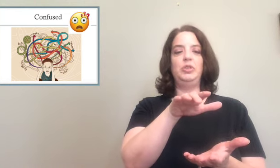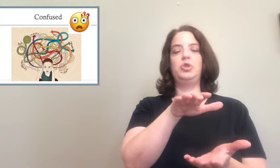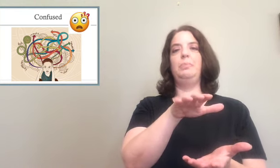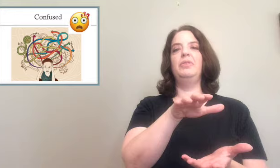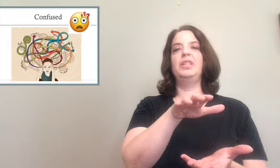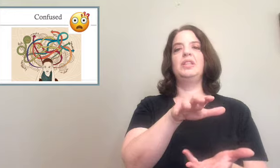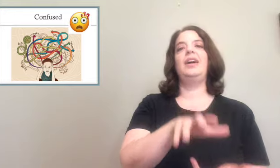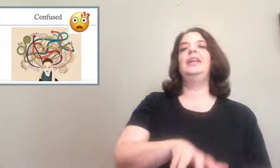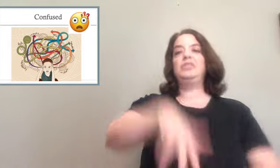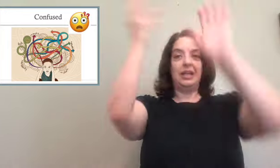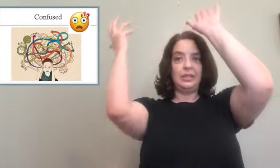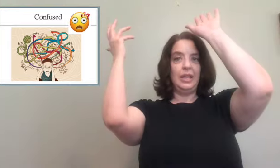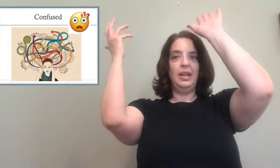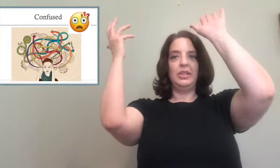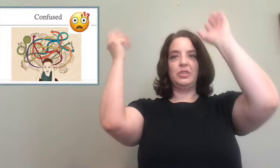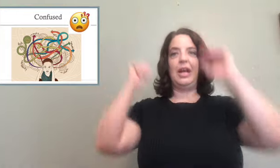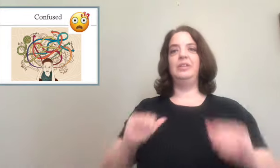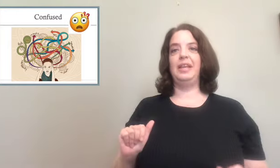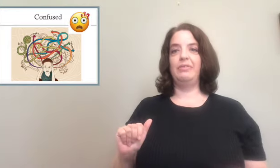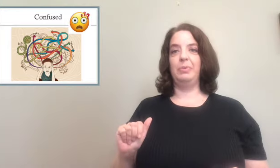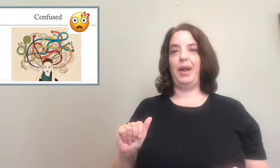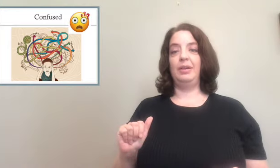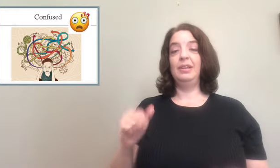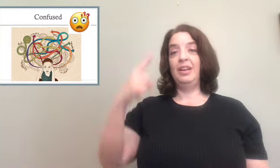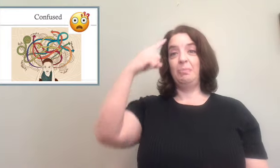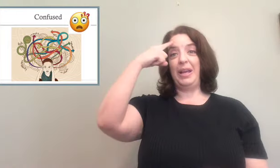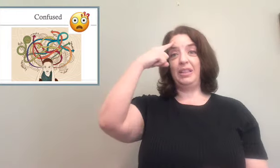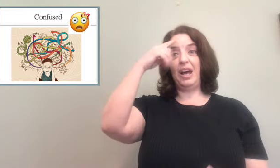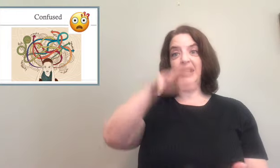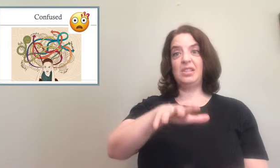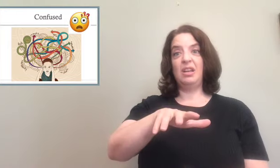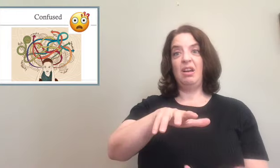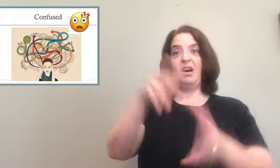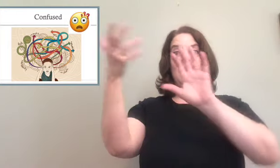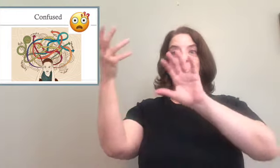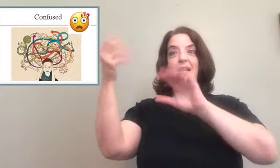trip over the dog, now suddenly there's towels everywhere. My thoughts are a mess.